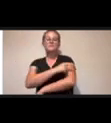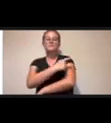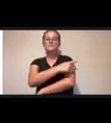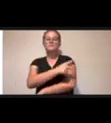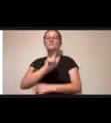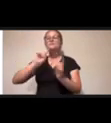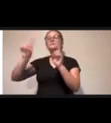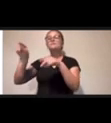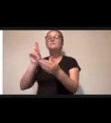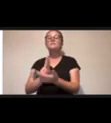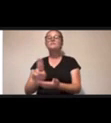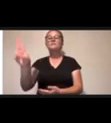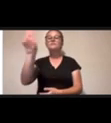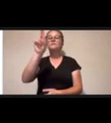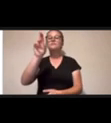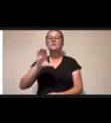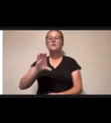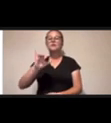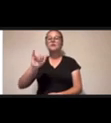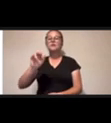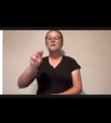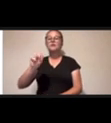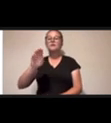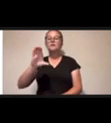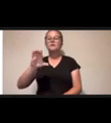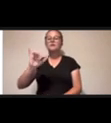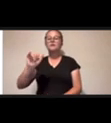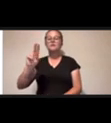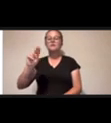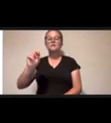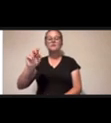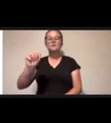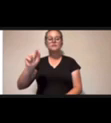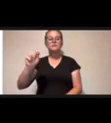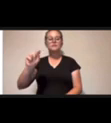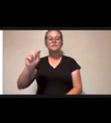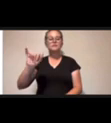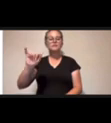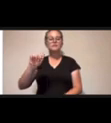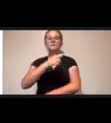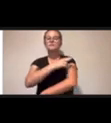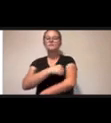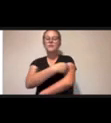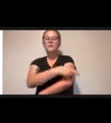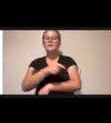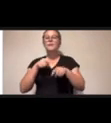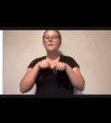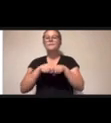deaf patients who went to the University of Cincinnati Hospital